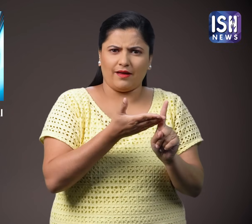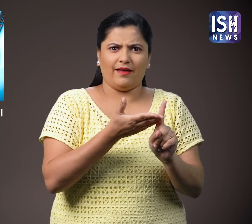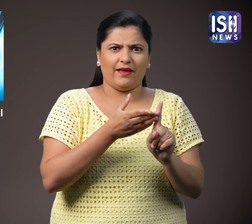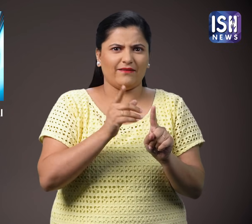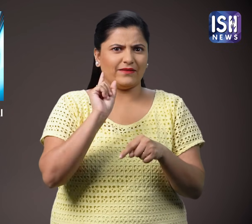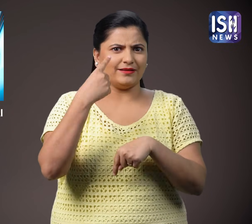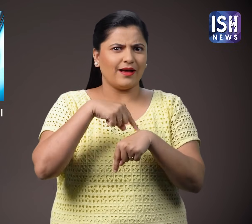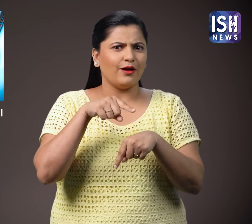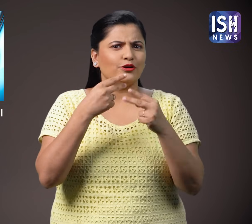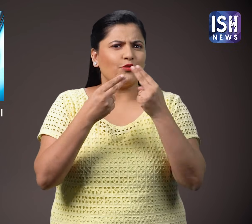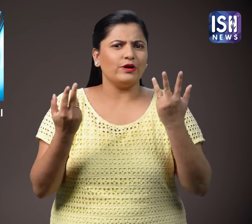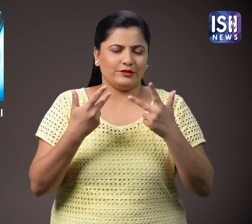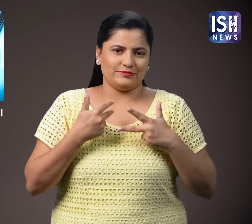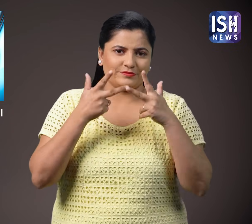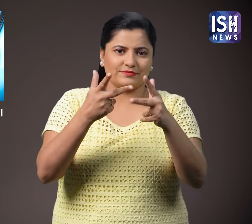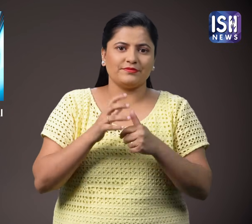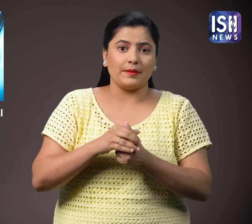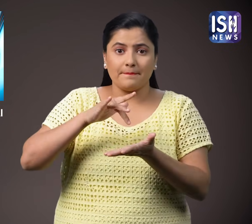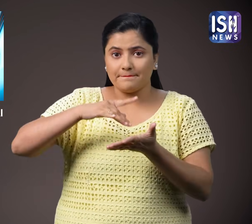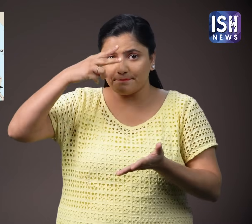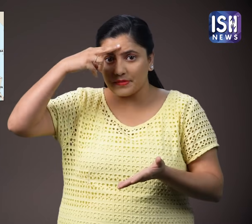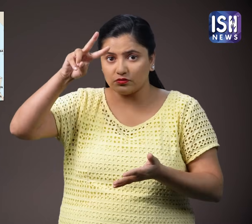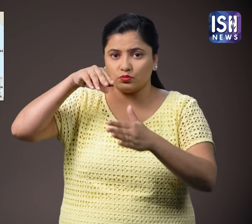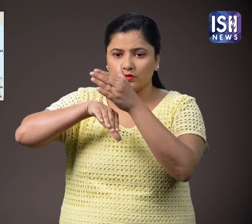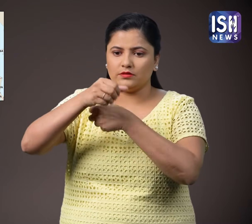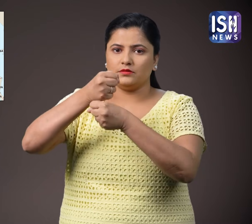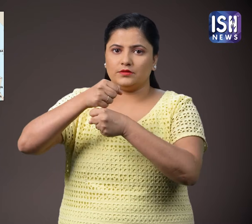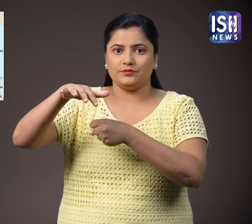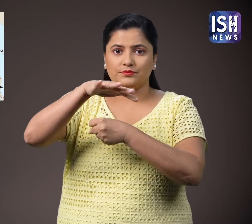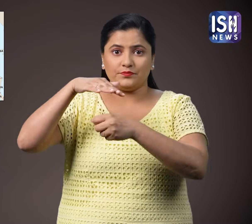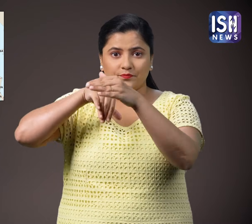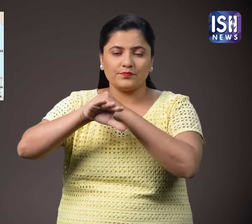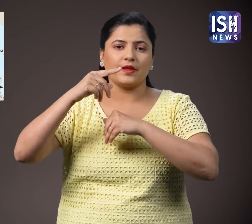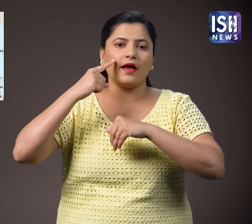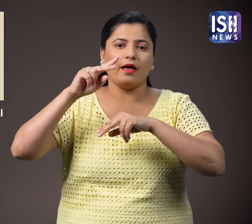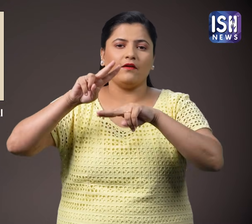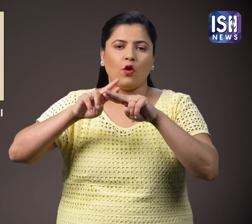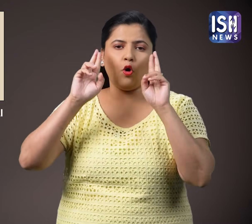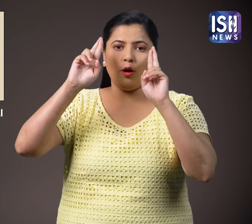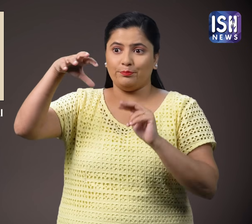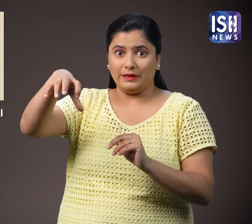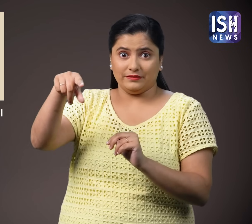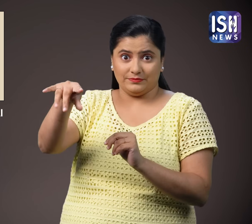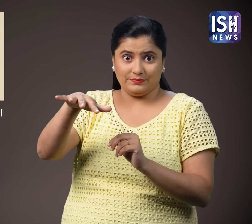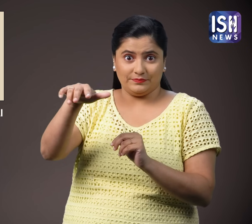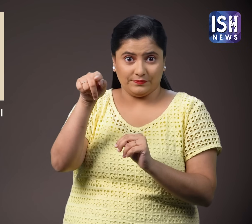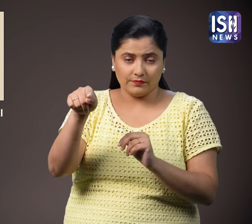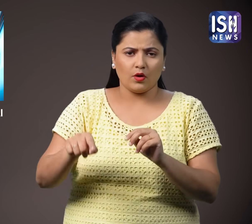Strange, it's the first time I'll share the story with you. In Guadalajara, Mexico, at Hope IVF,